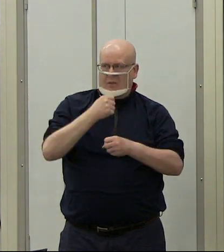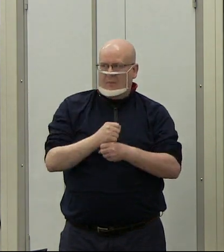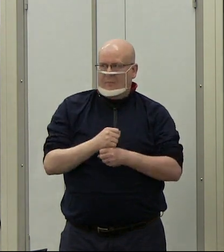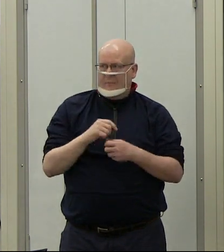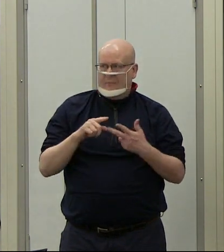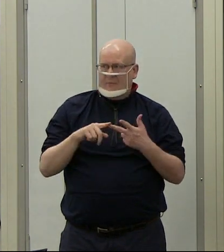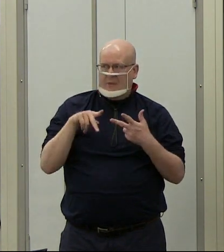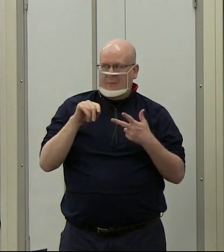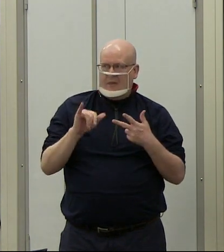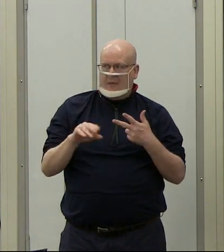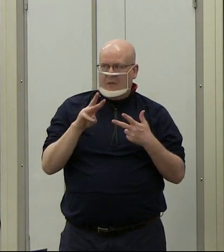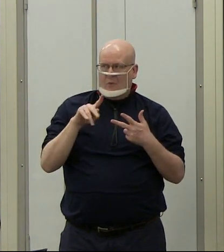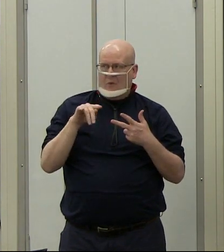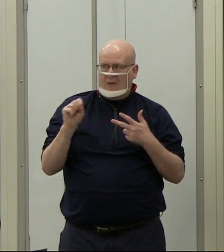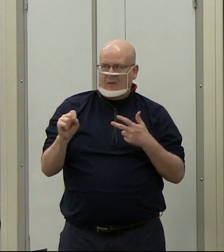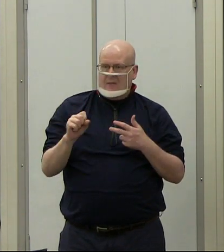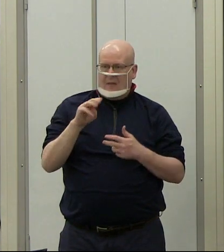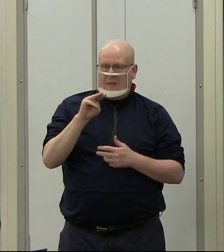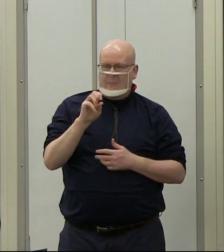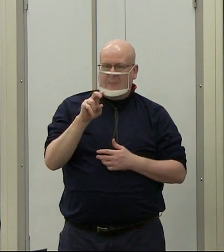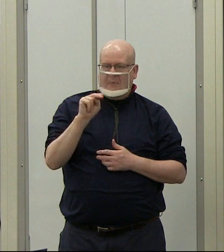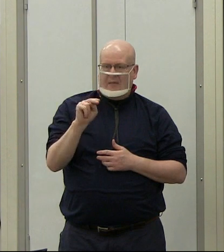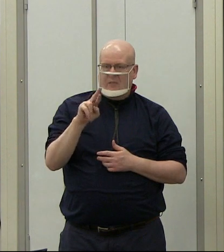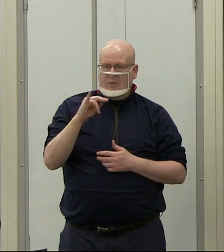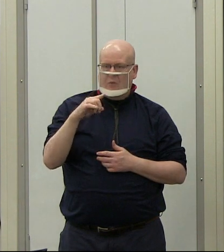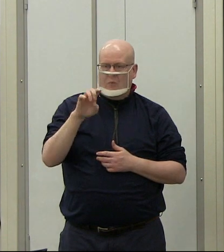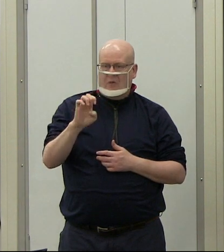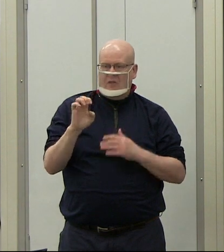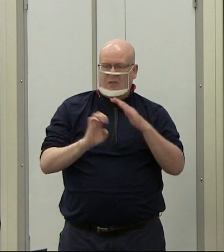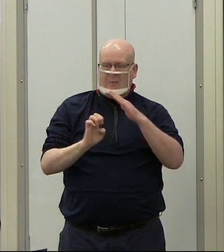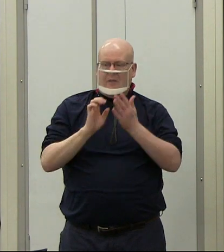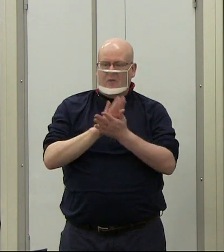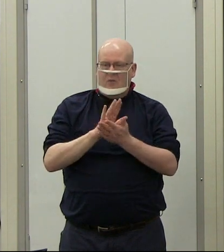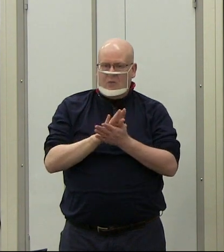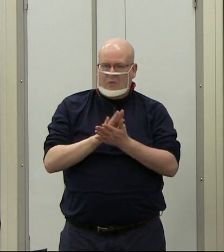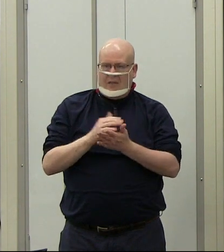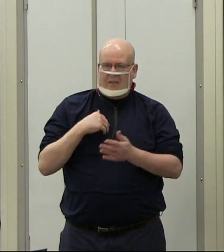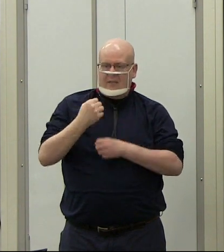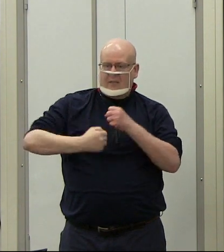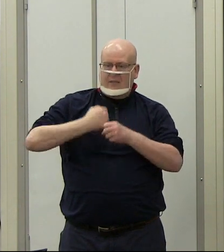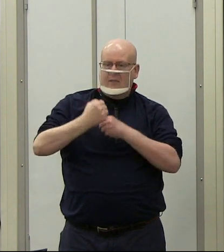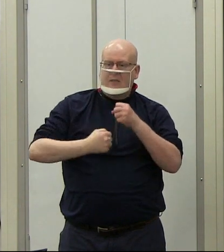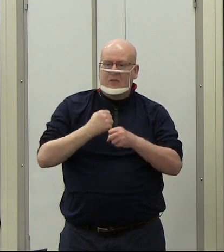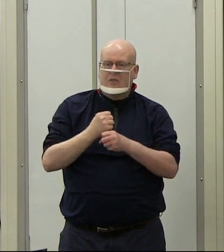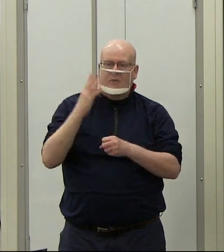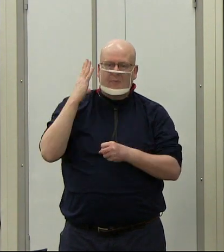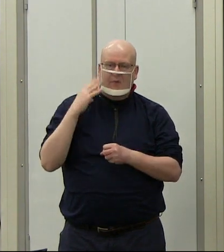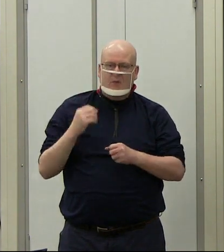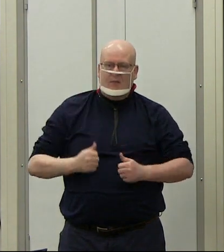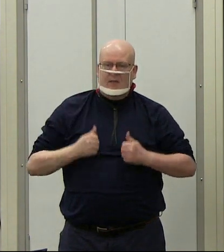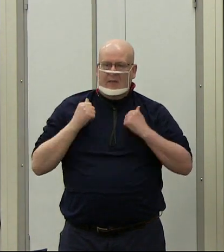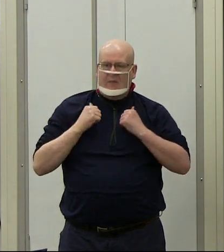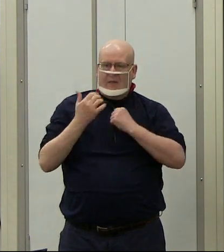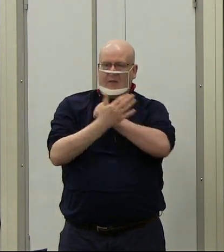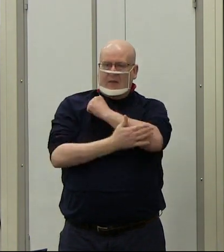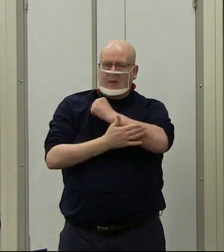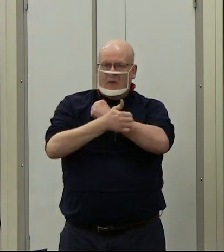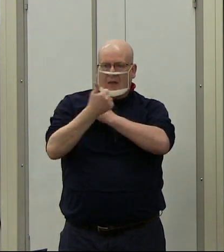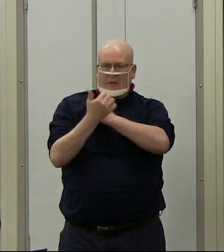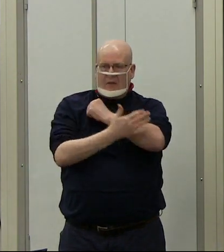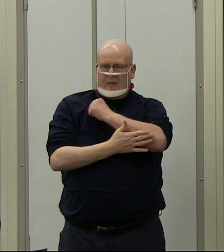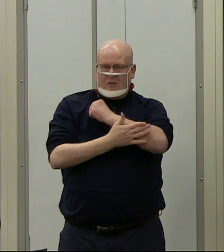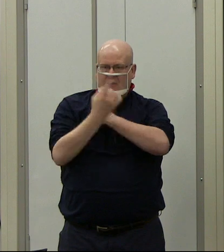Patty Wass, the school nurse at Mason Ridge Elementary School, brings years of experience living abroad with her family to her school nursing